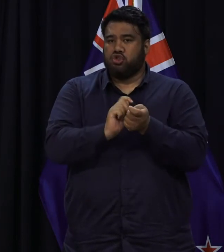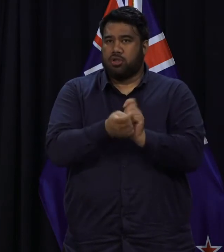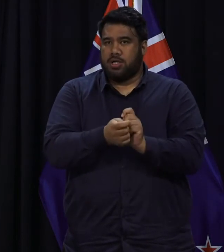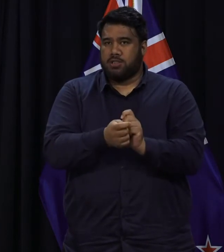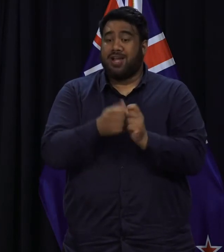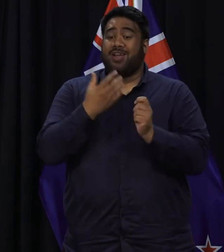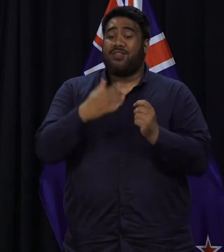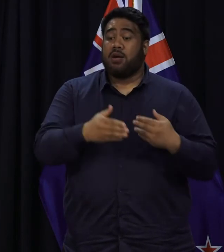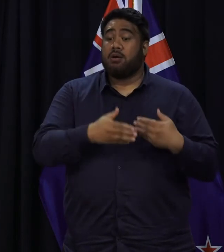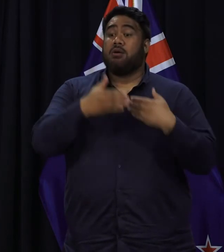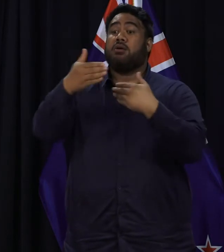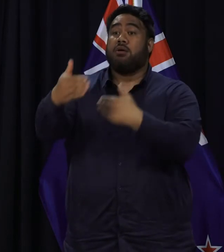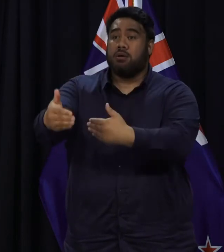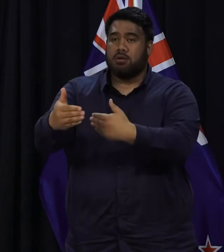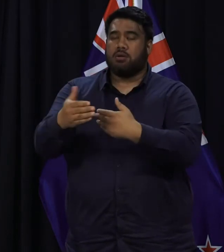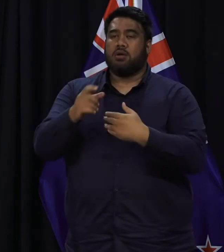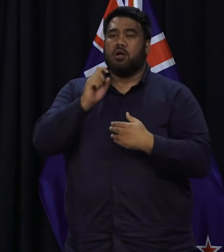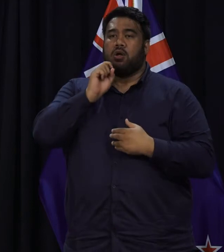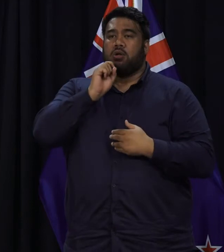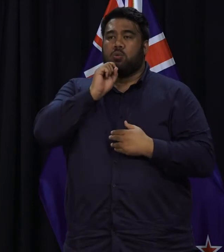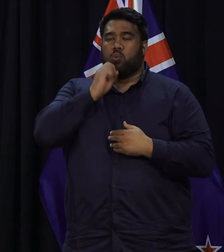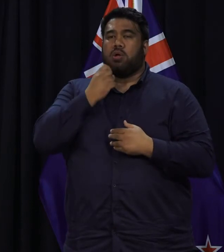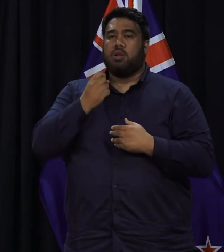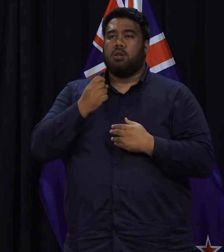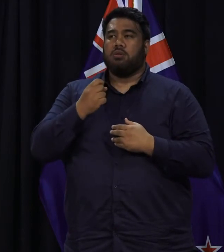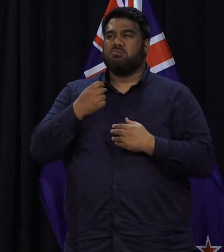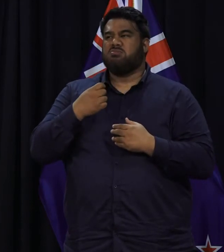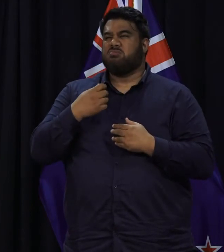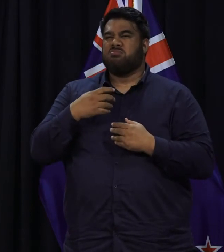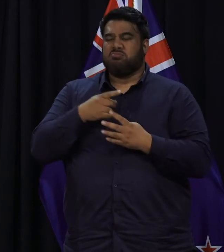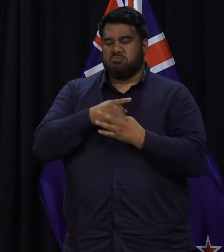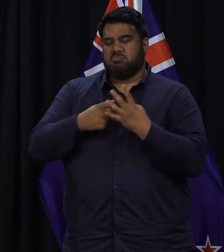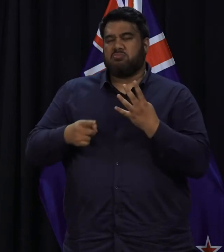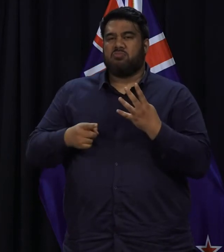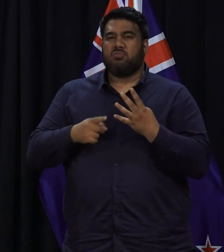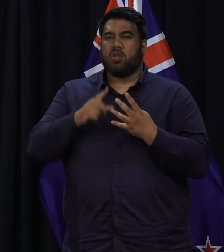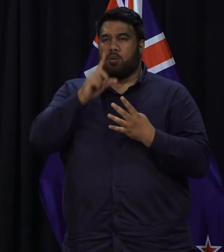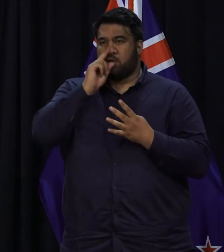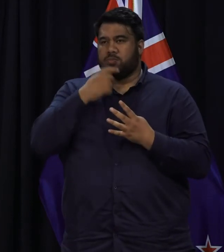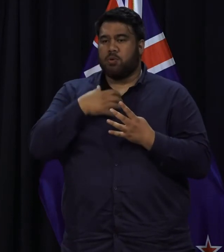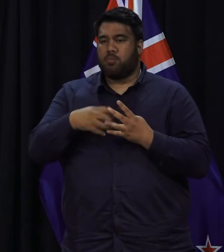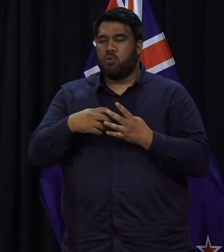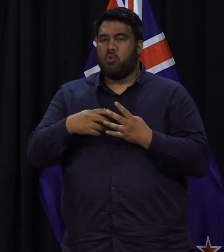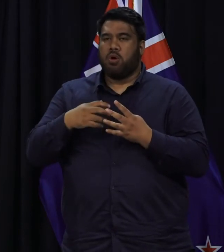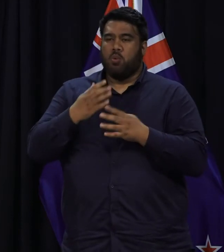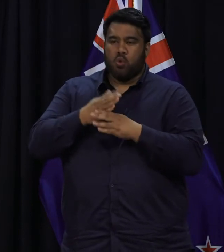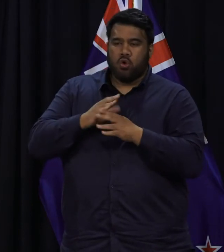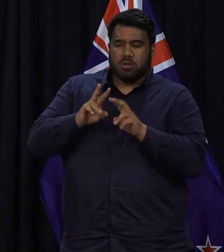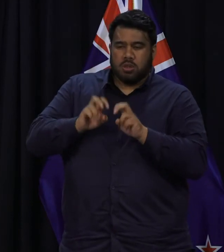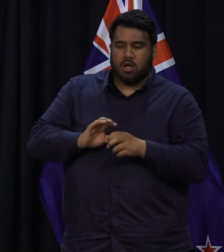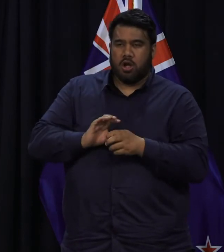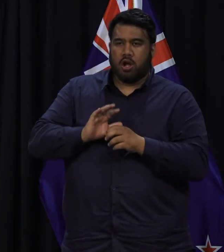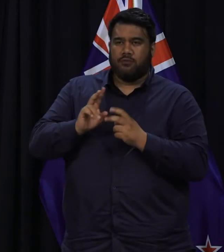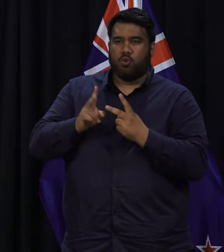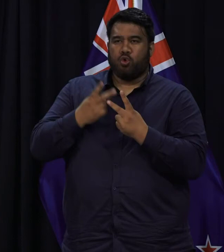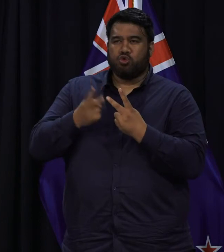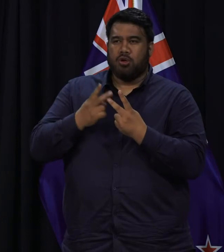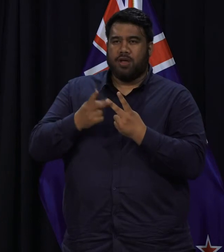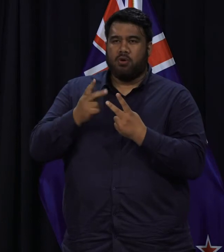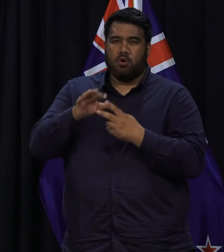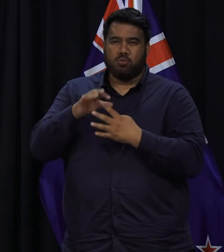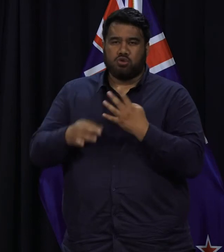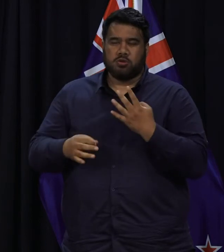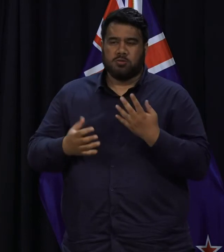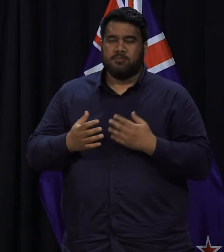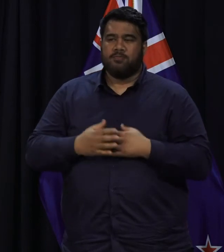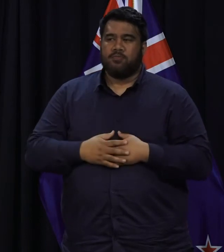scheme. Then we move on to, at the same time, we're moving on to those exploratory work around other alternatives. I am very mindful